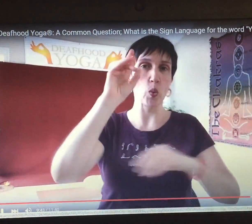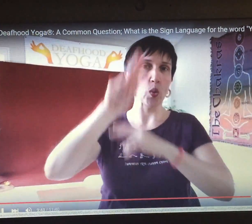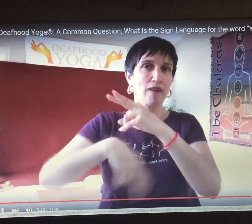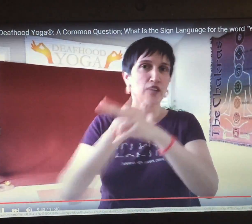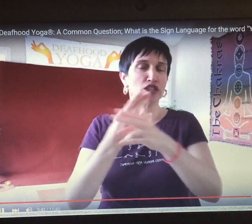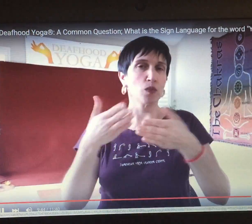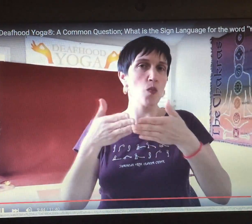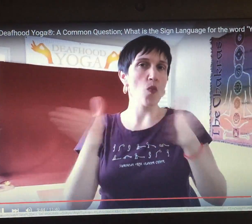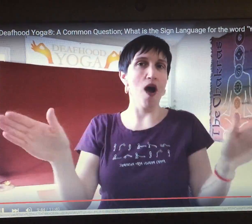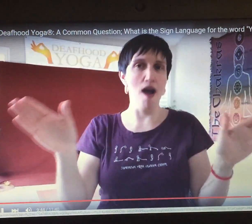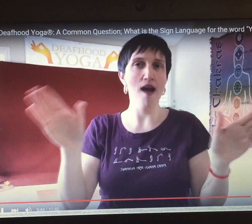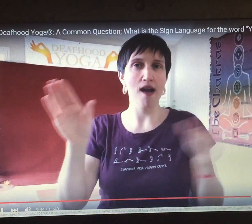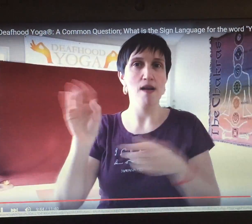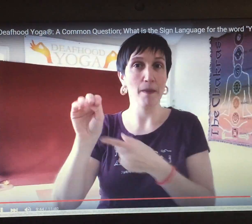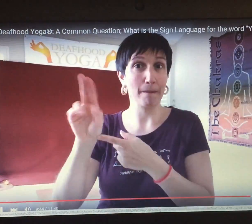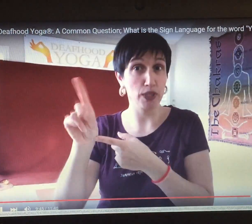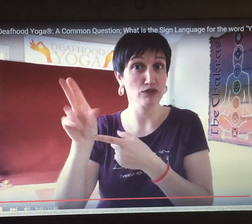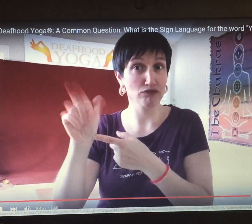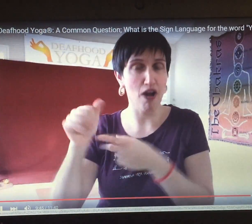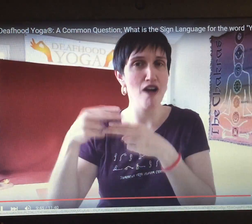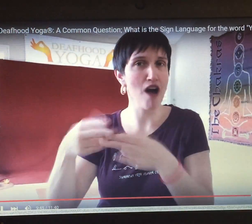it's always the same universe, the same way.